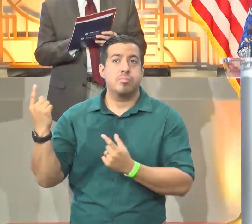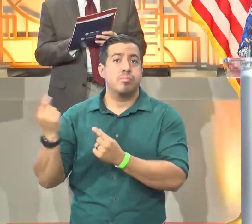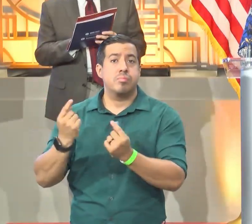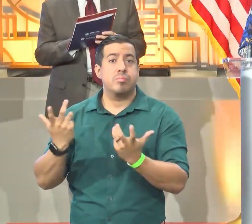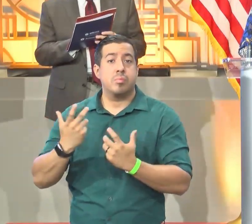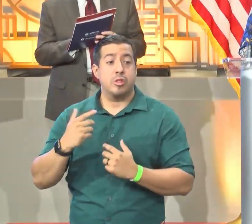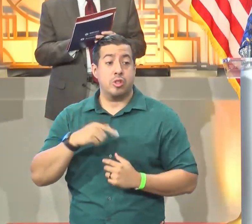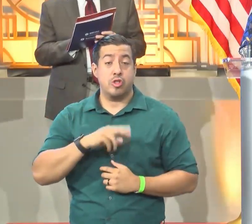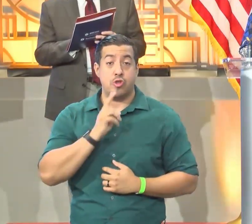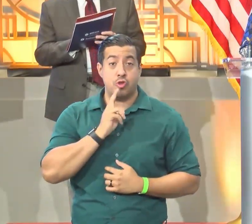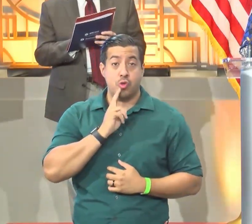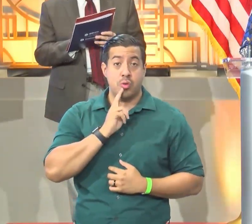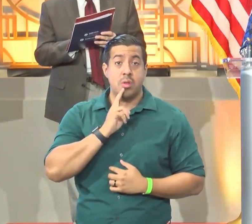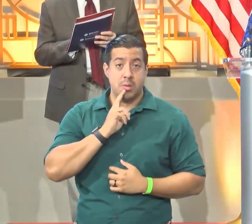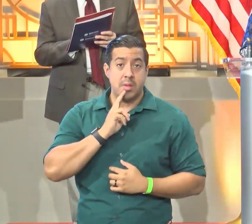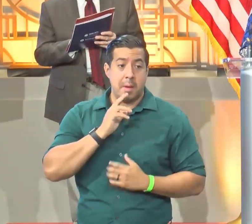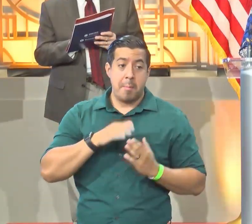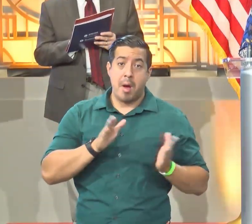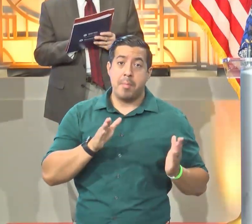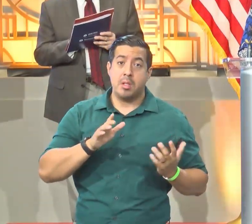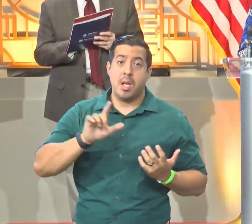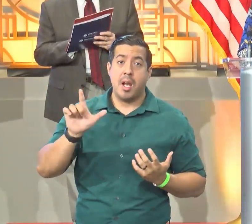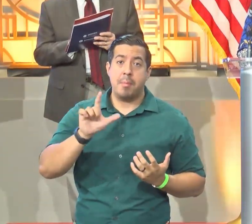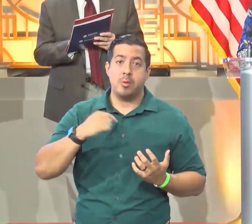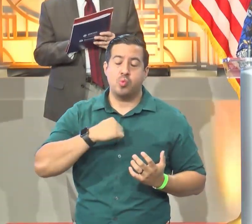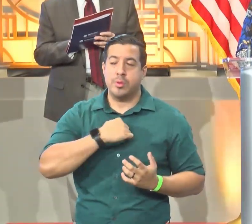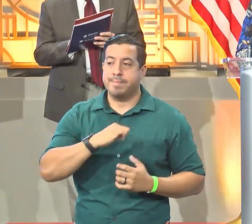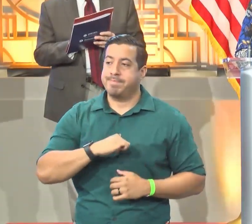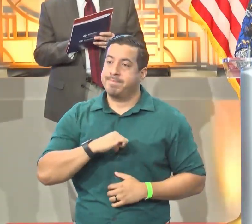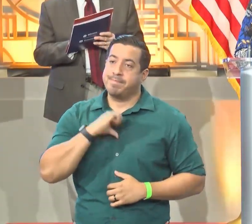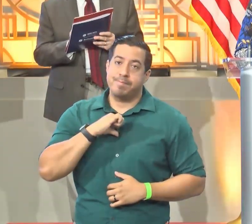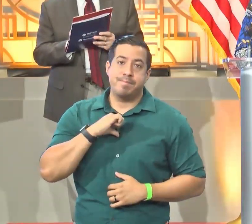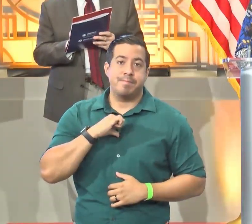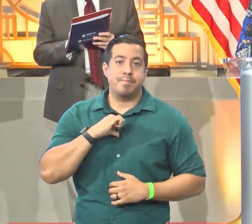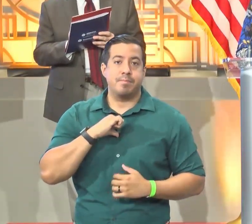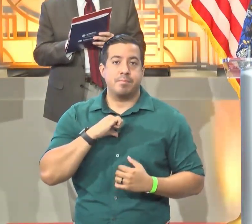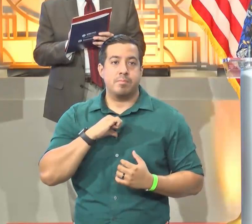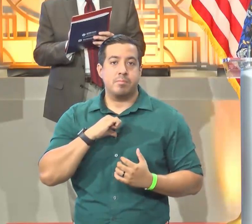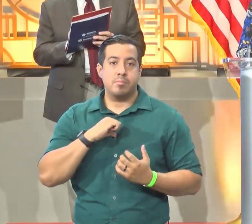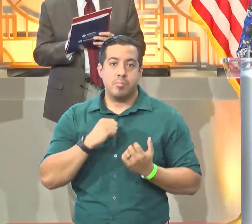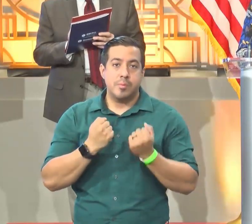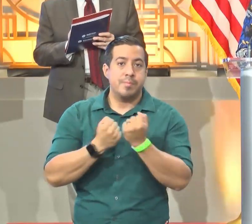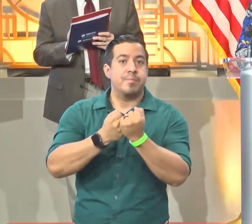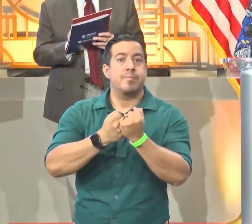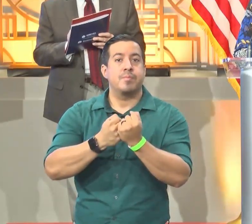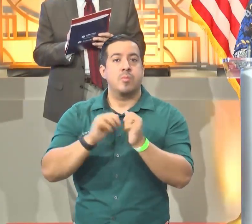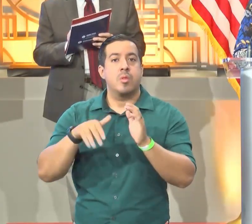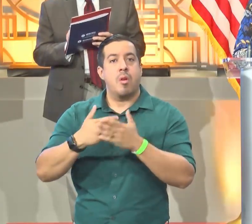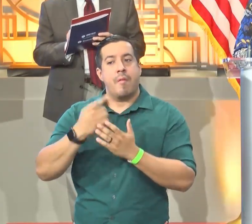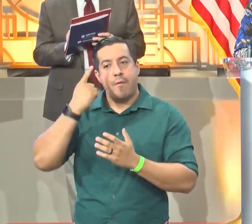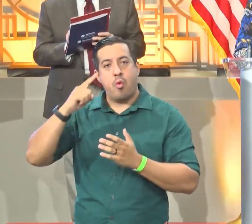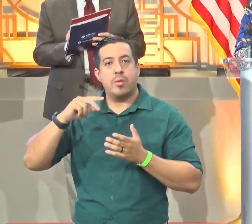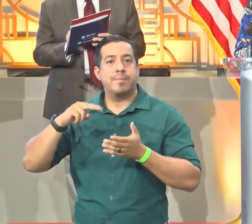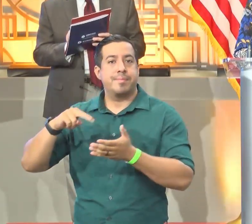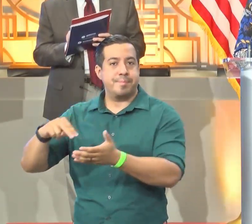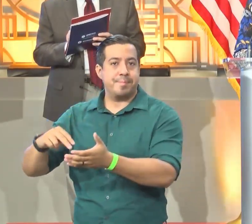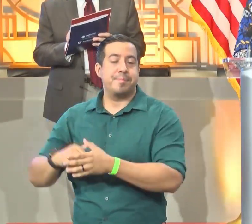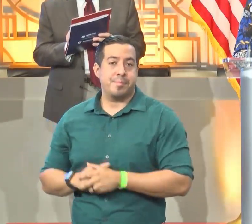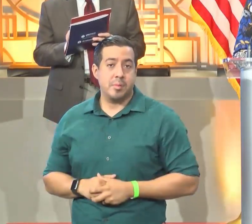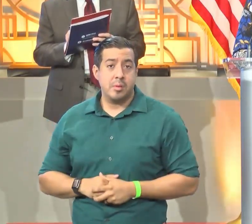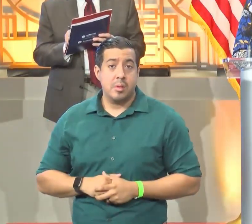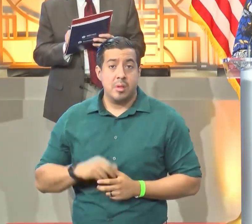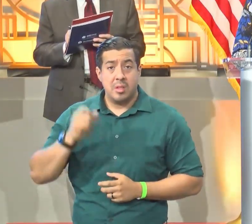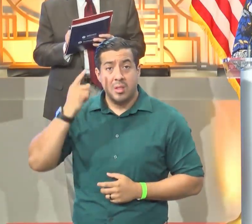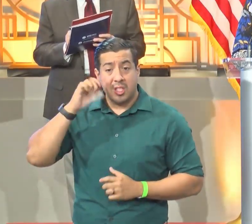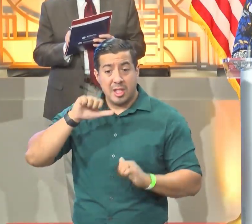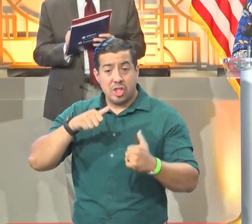Public Library is proud to stand steadfast in the fight against illiteracy. The challenge